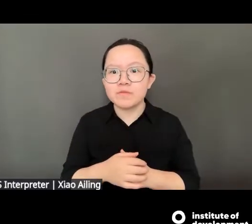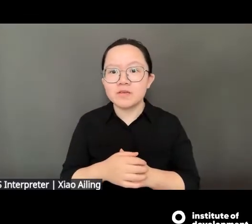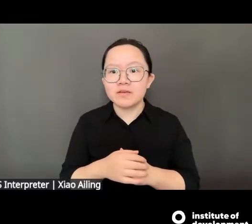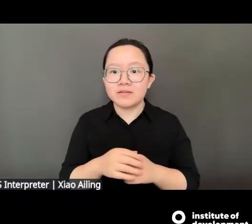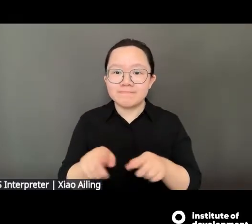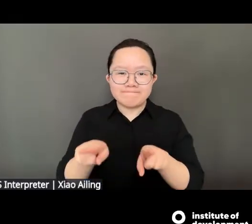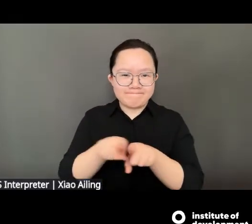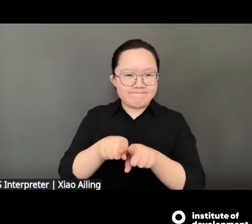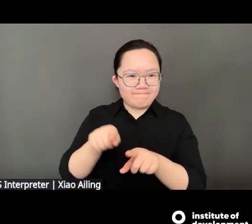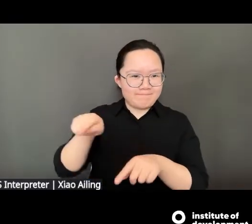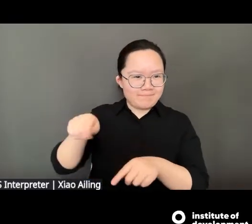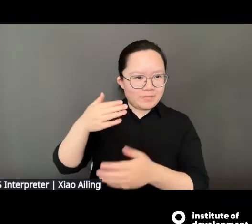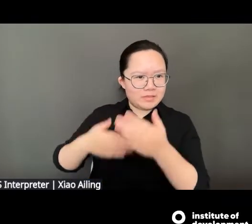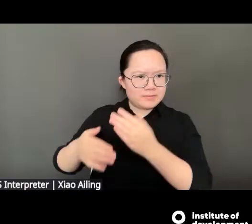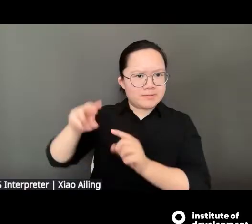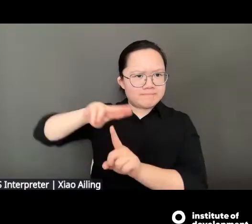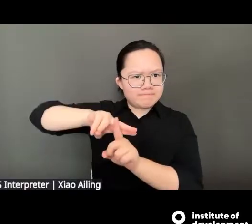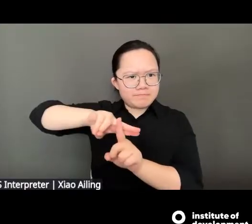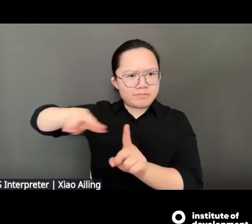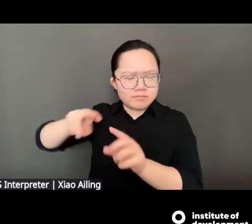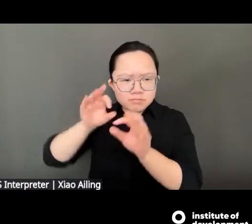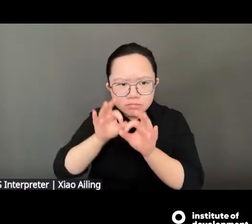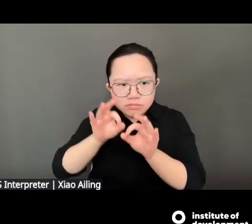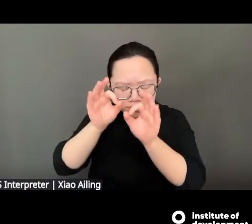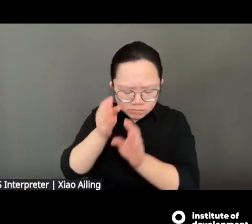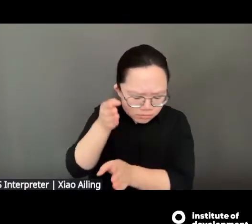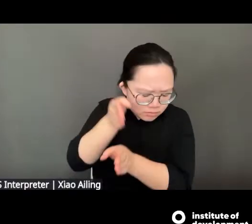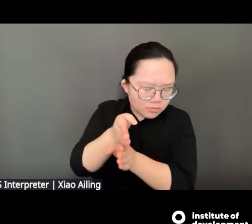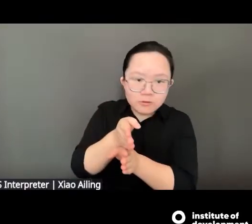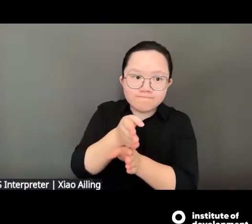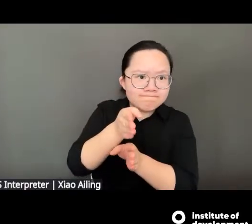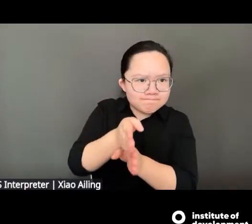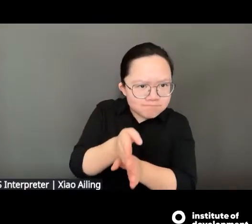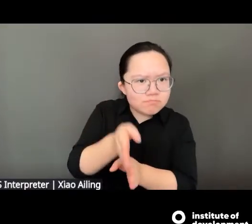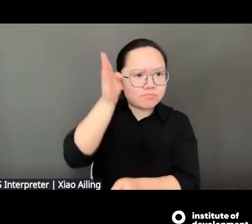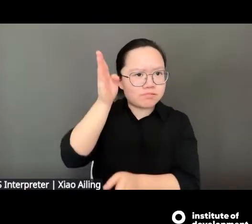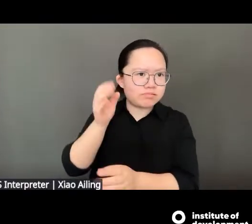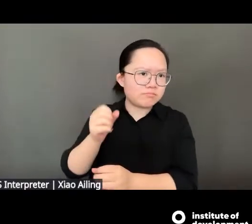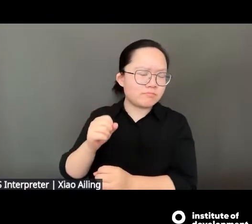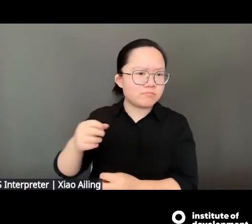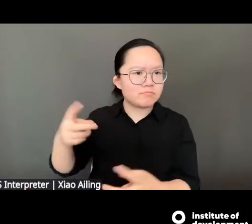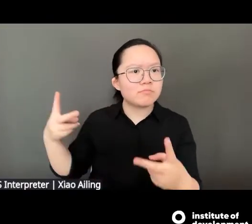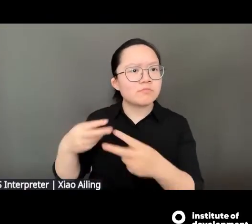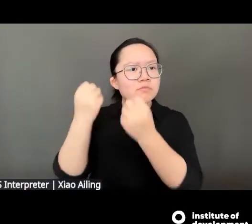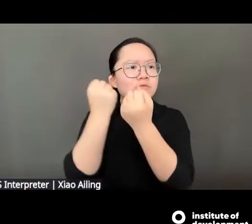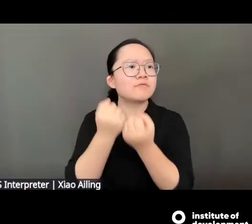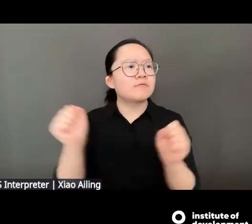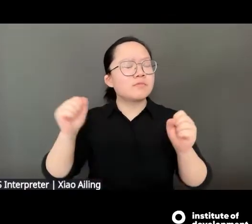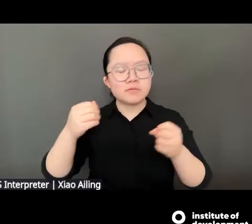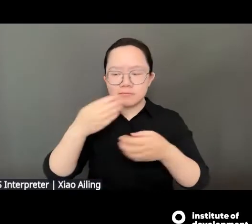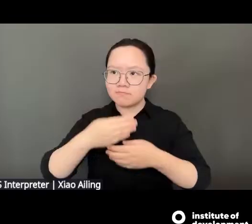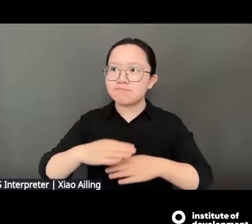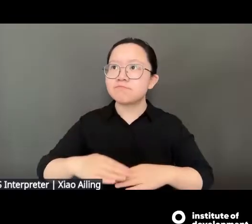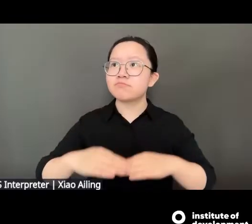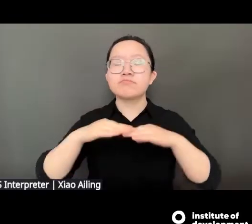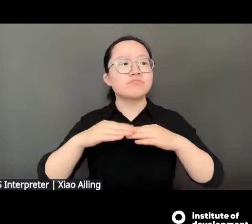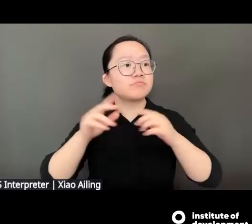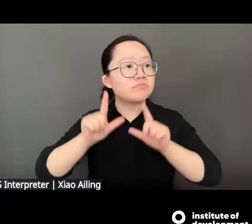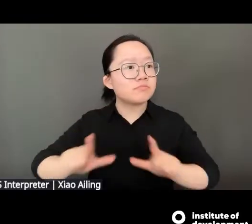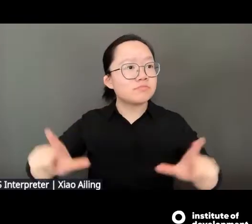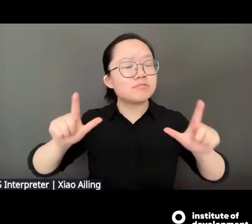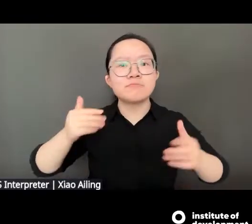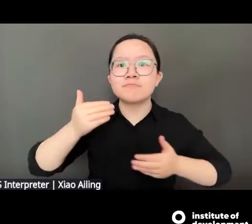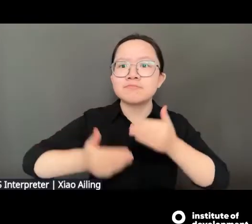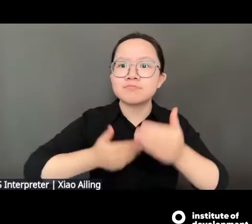people and shifting public attitudes. Research and evidence have been the backbone of this progress. Between